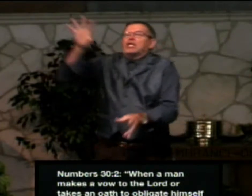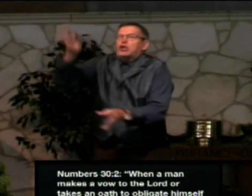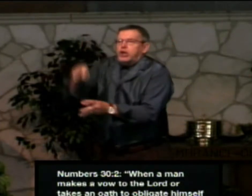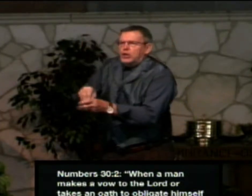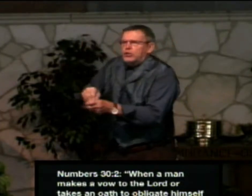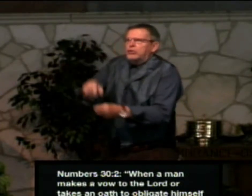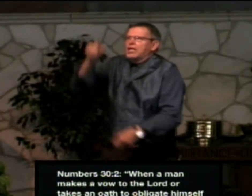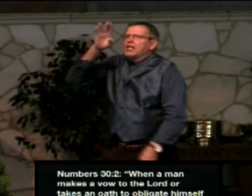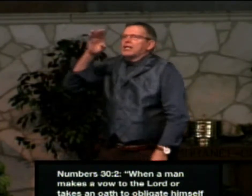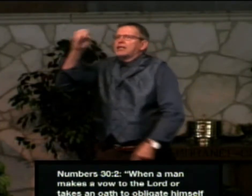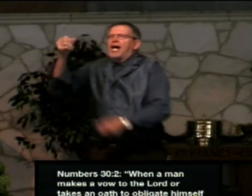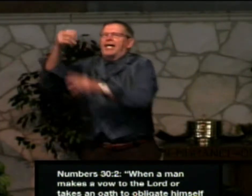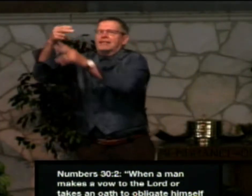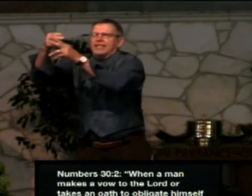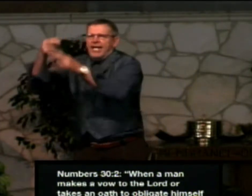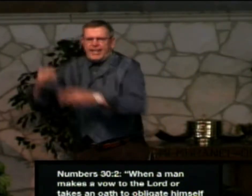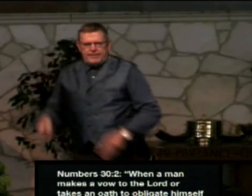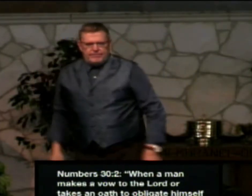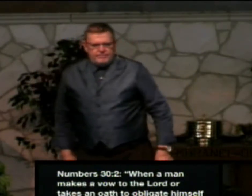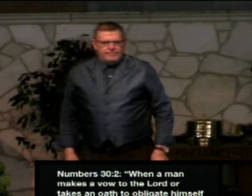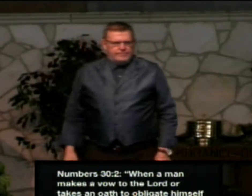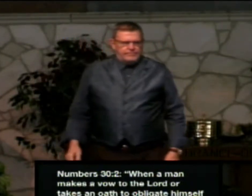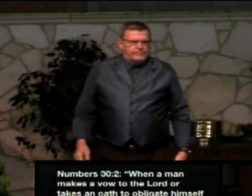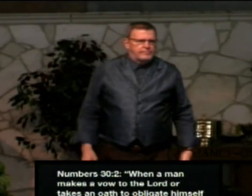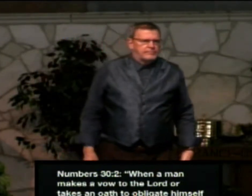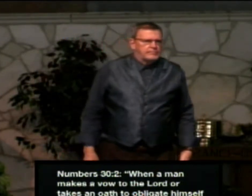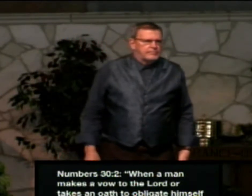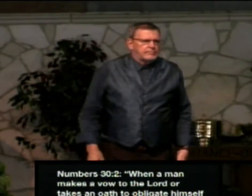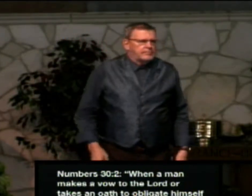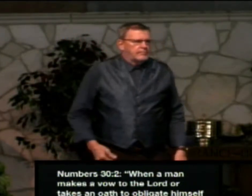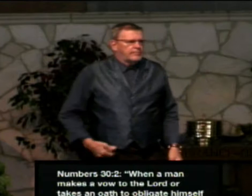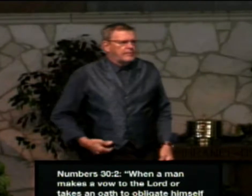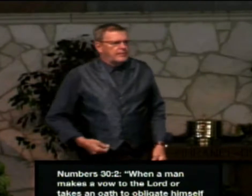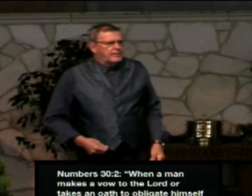they include God's name.